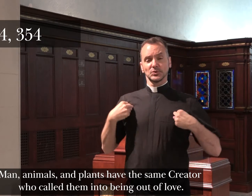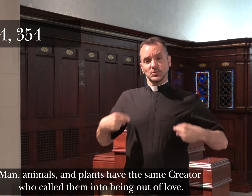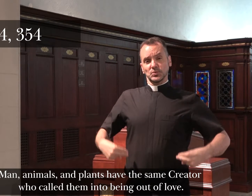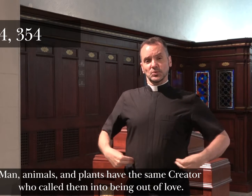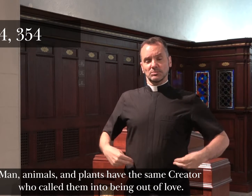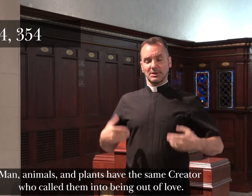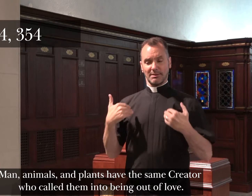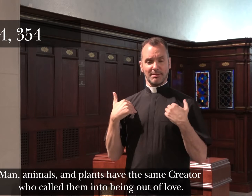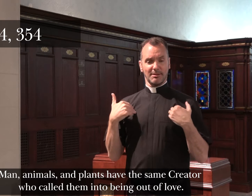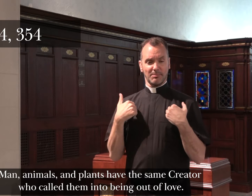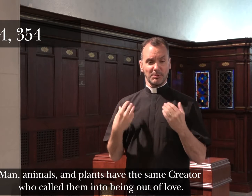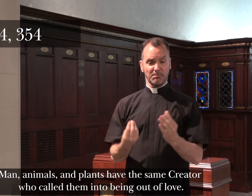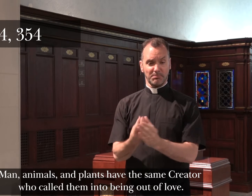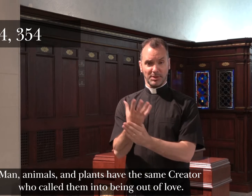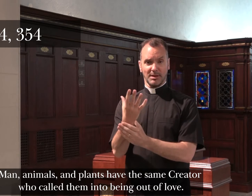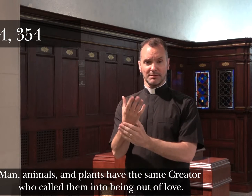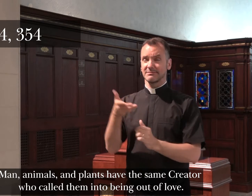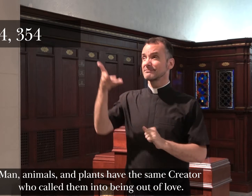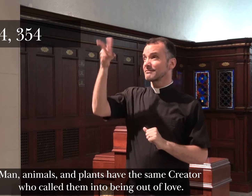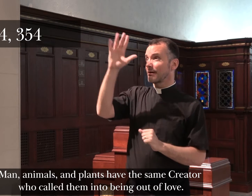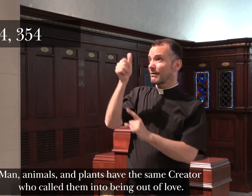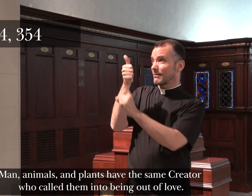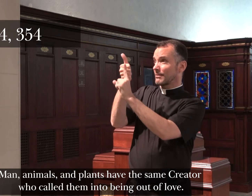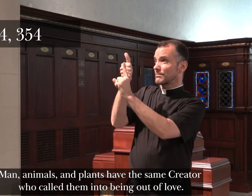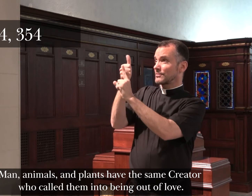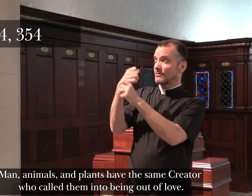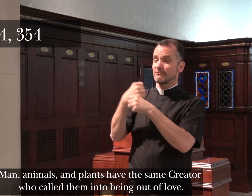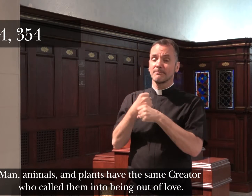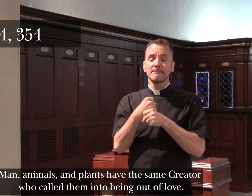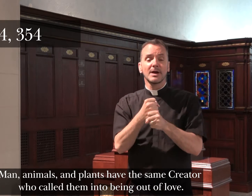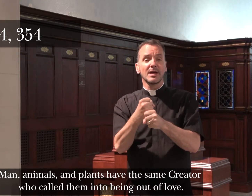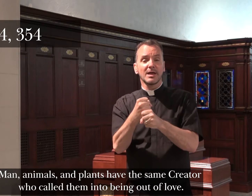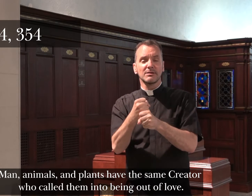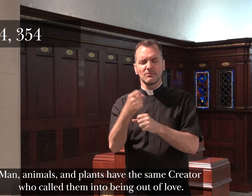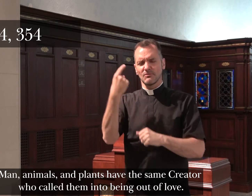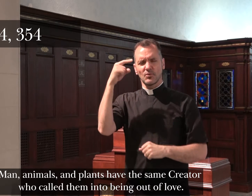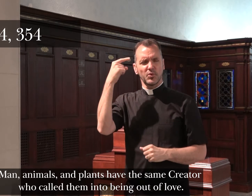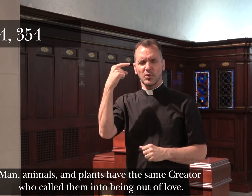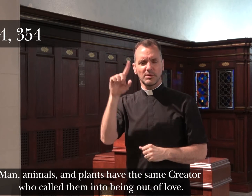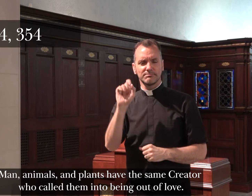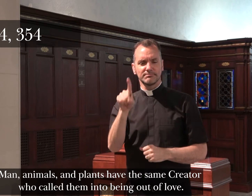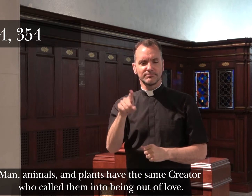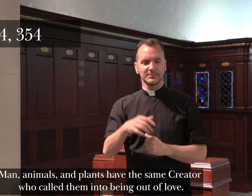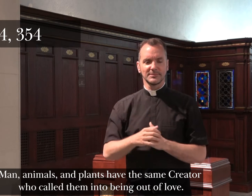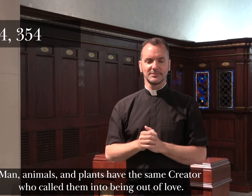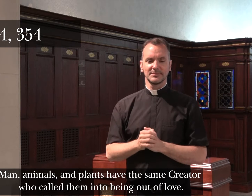Man, animals, and plants have the same Creator who called them into being out of love.